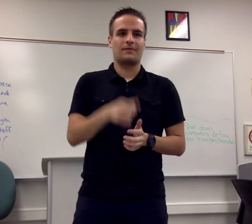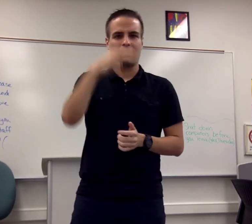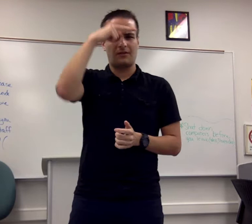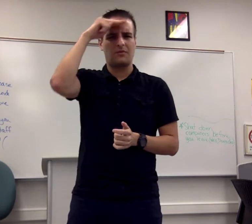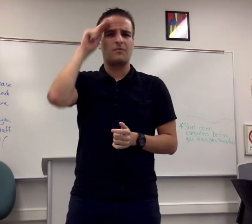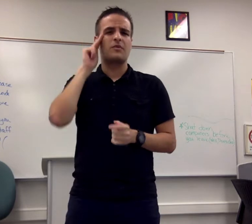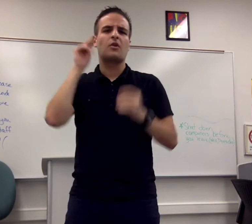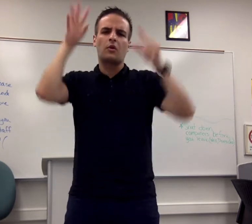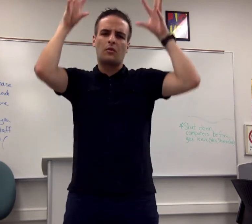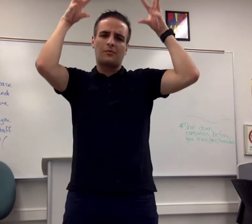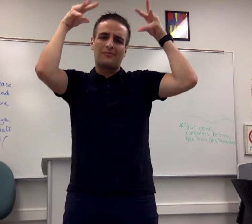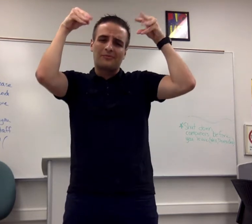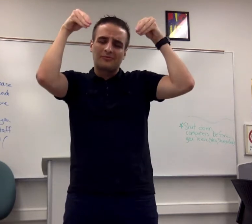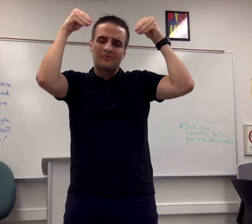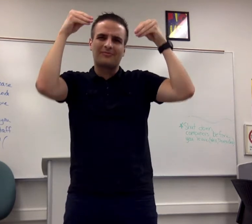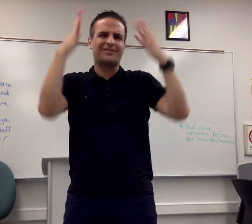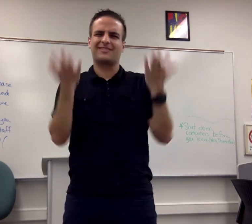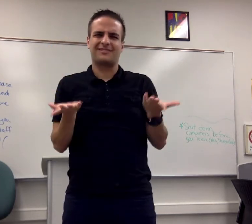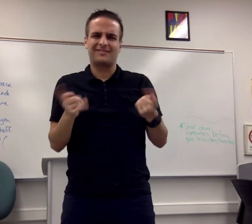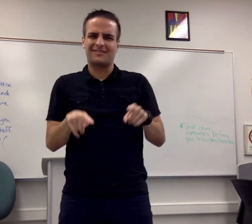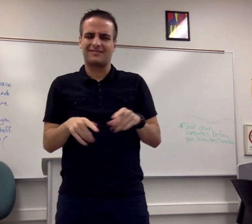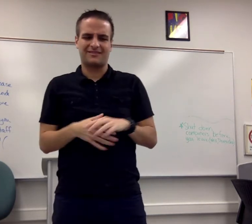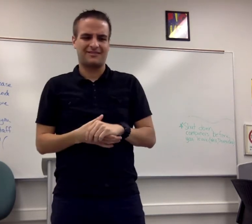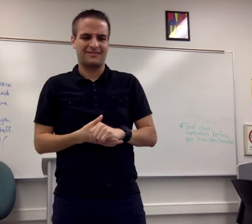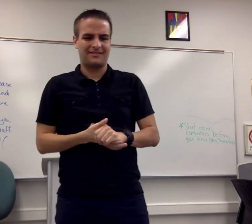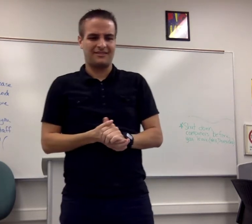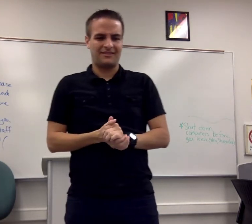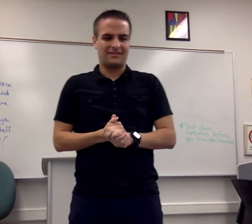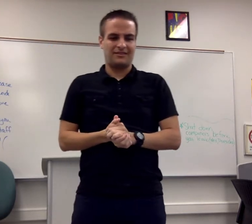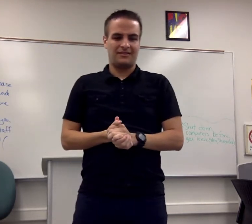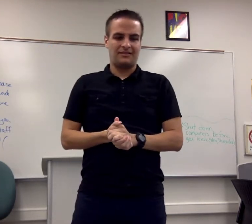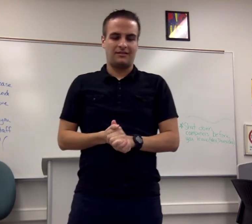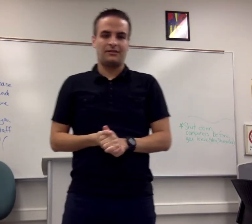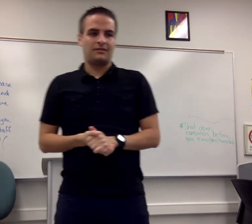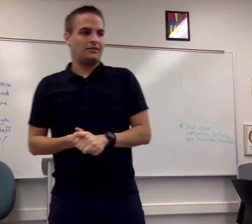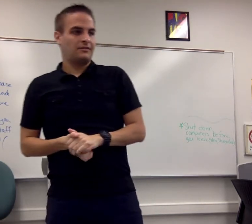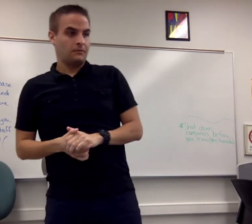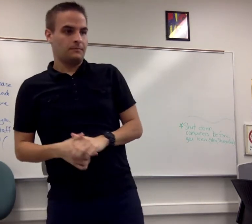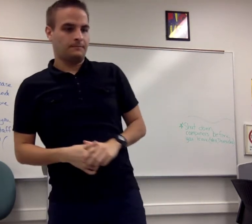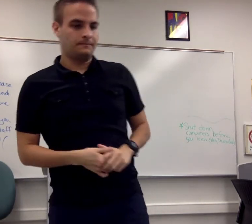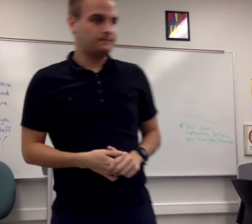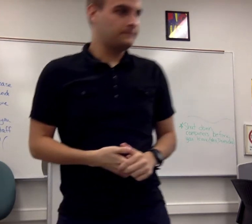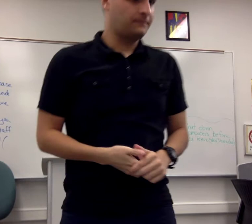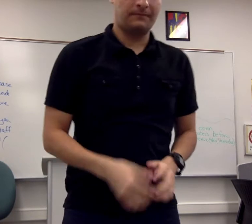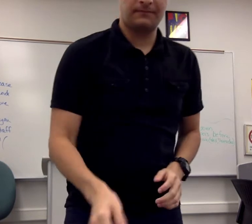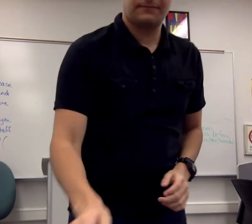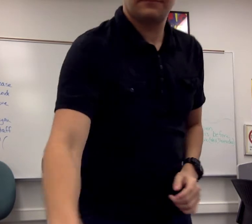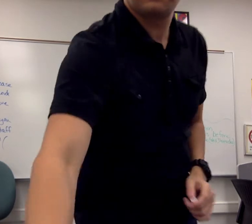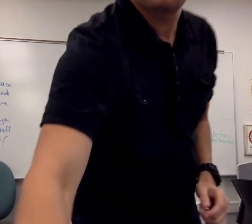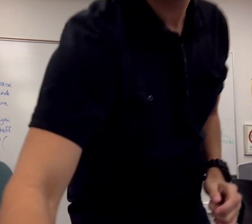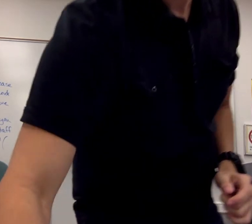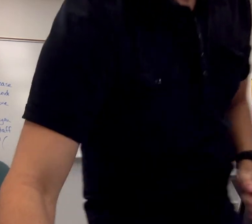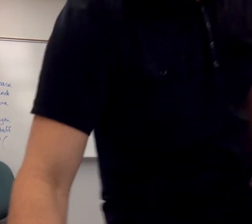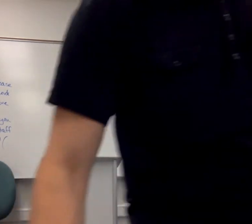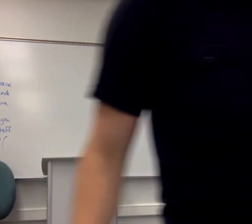With that being said, we didn't have any time really to go over one of the tips here in this book, no, but I'll just read. Shocking. I know. Let me just read